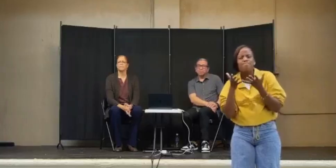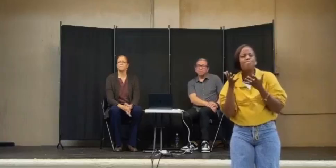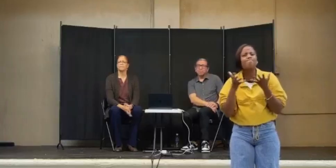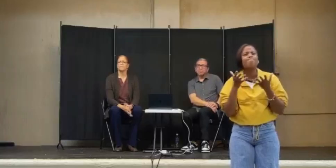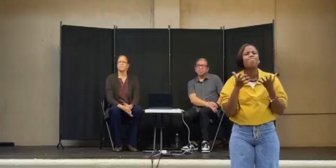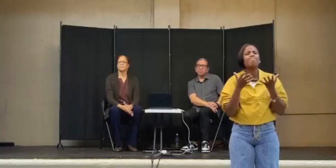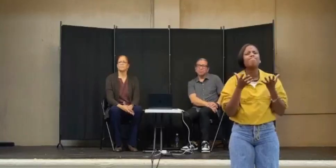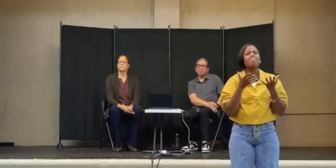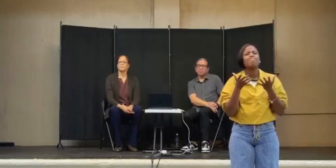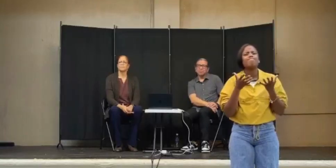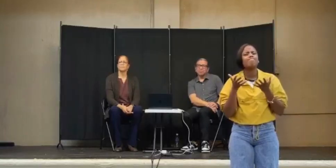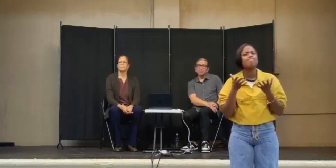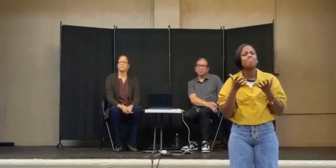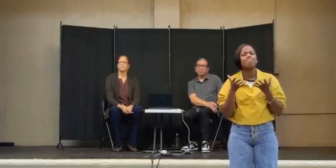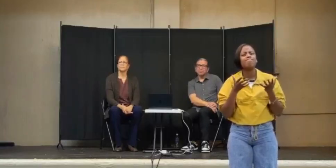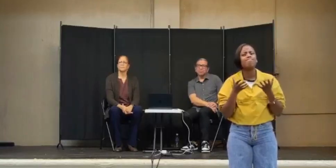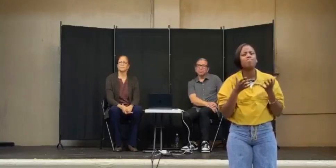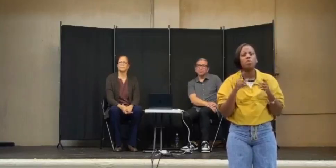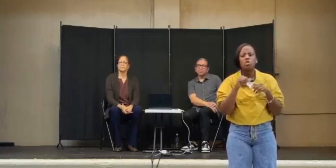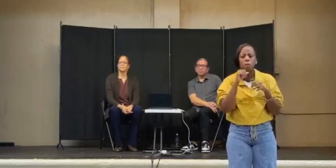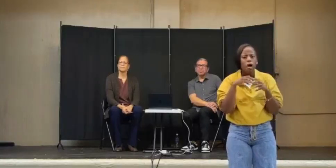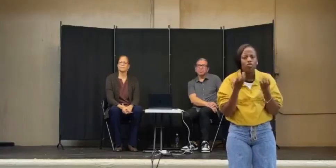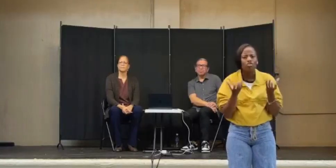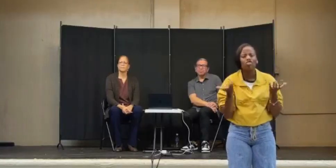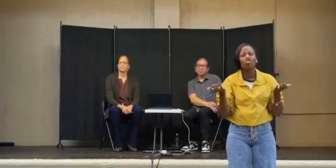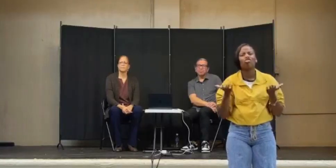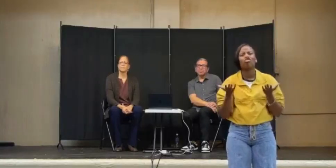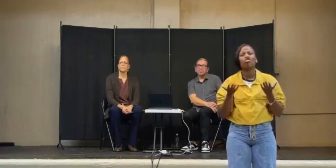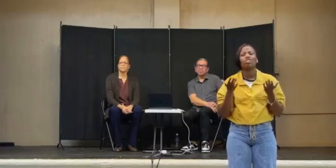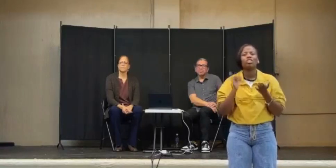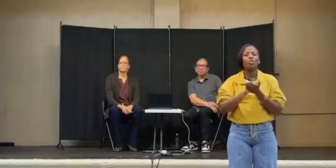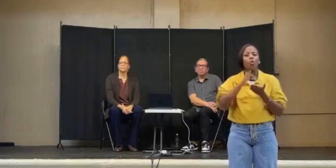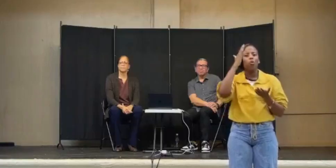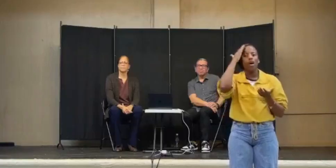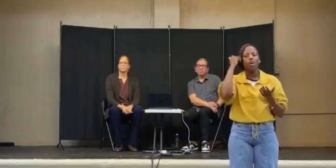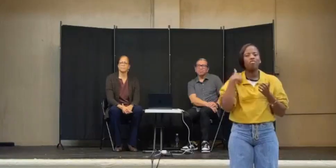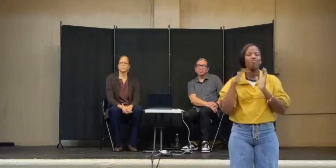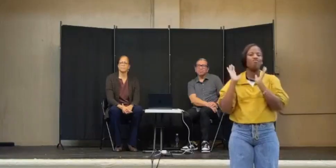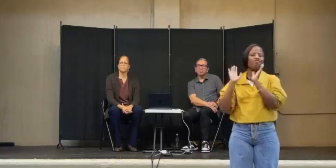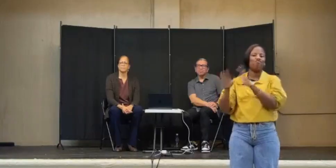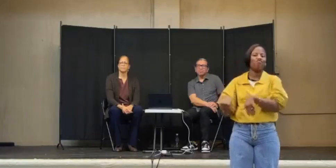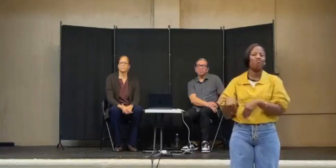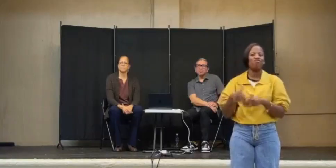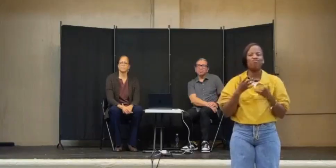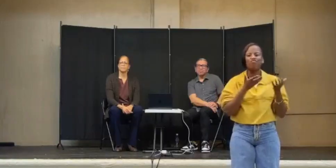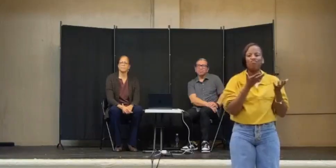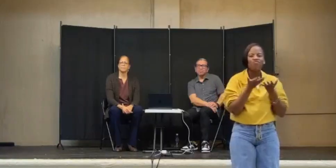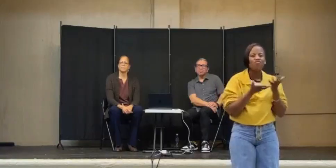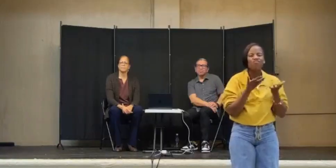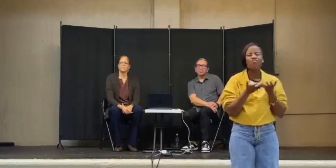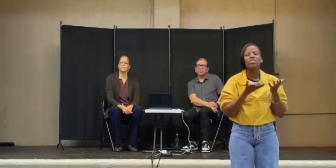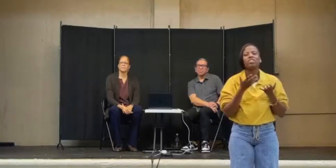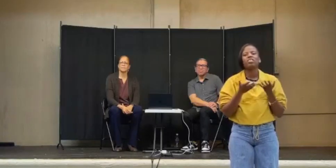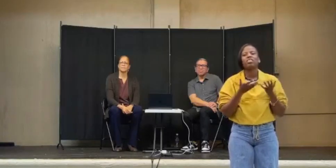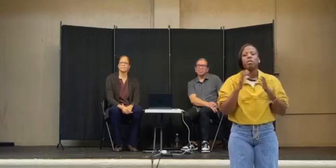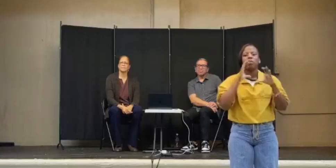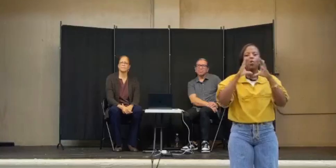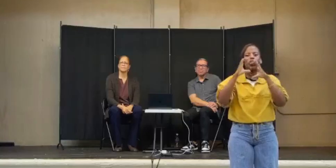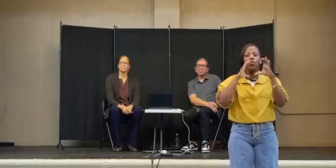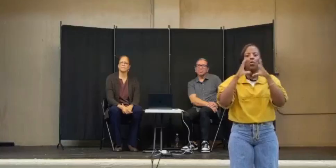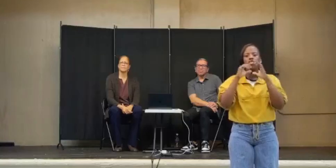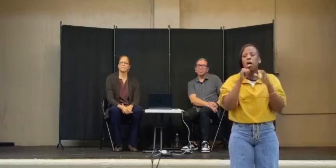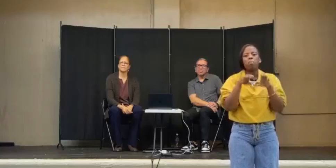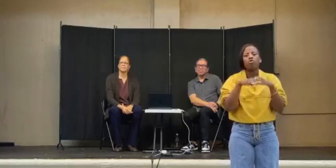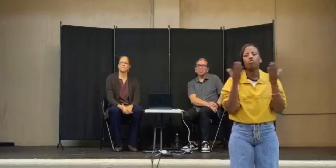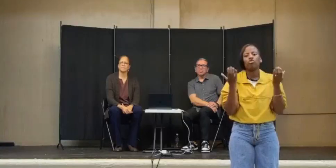and my uncle, I didn't really have much of a connection with him. Not really much. And so I kind of felt like, okay, I